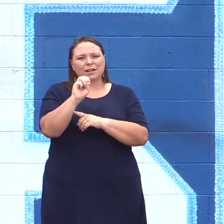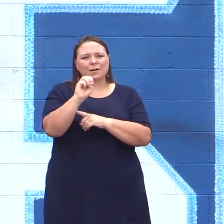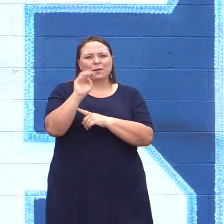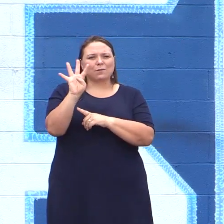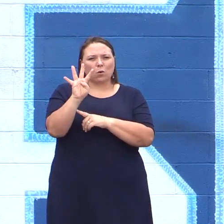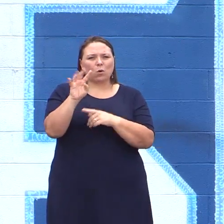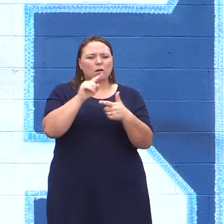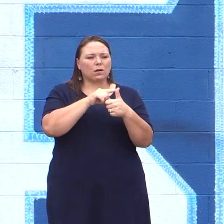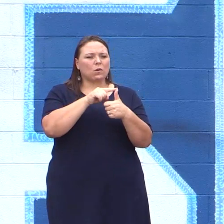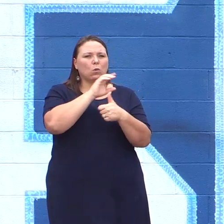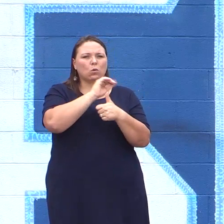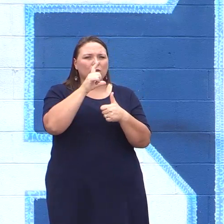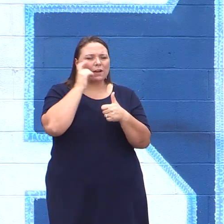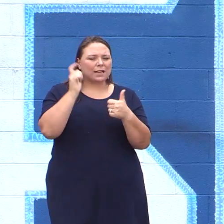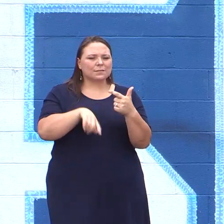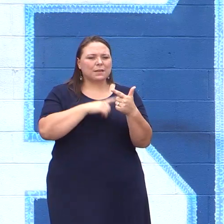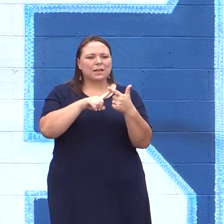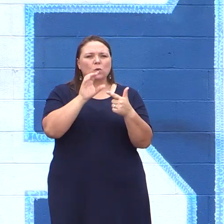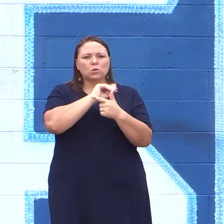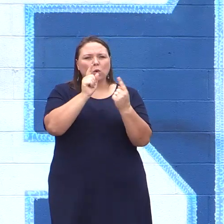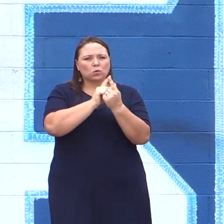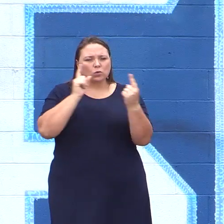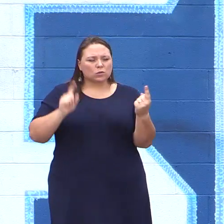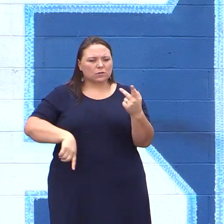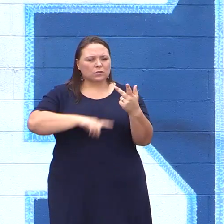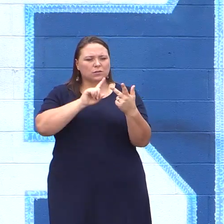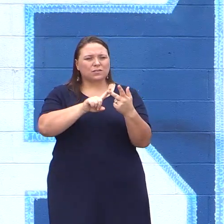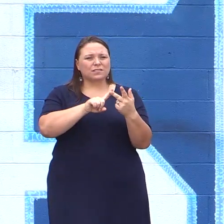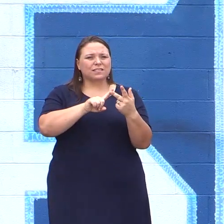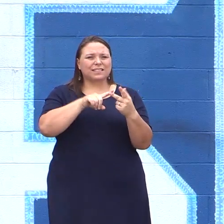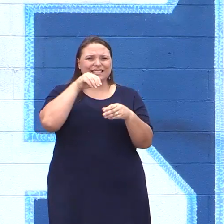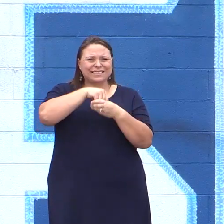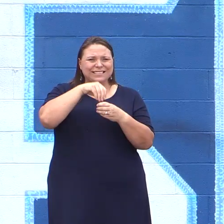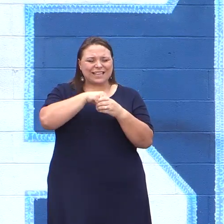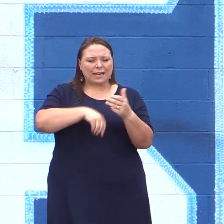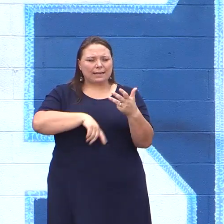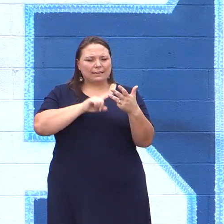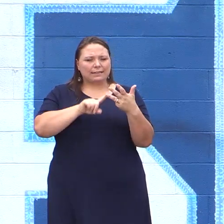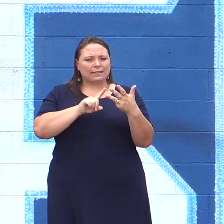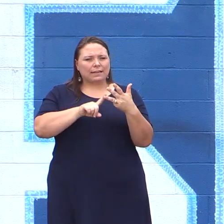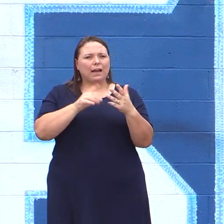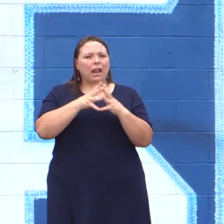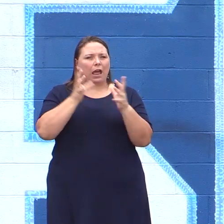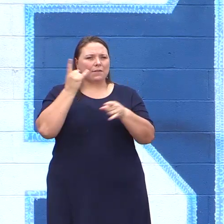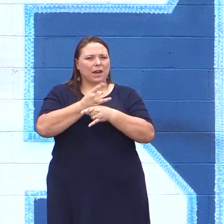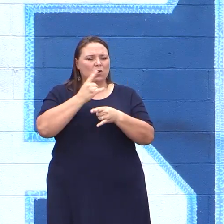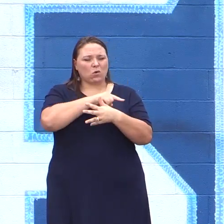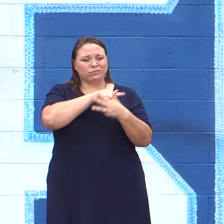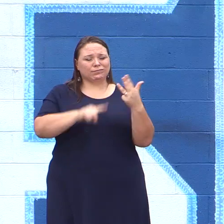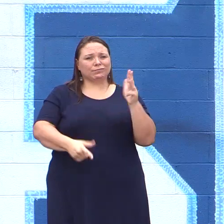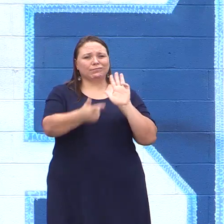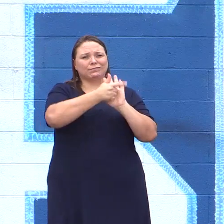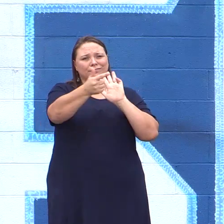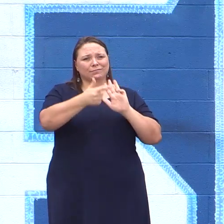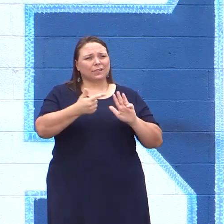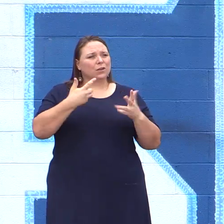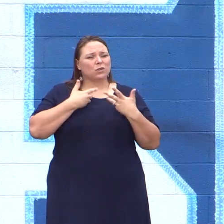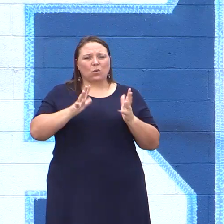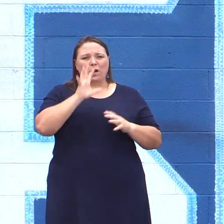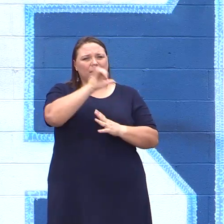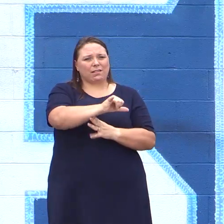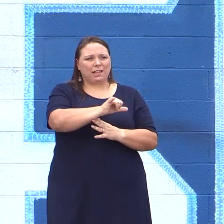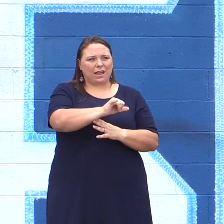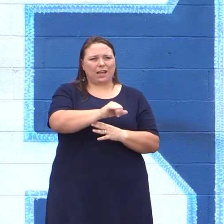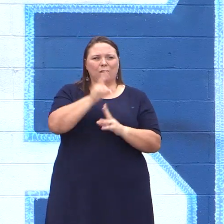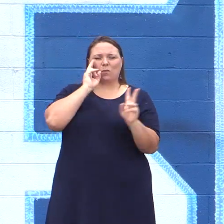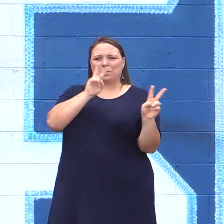Four are no face masks, no social distancing, indoor events with lots of alcohol. We'd like to get away from that, and